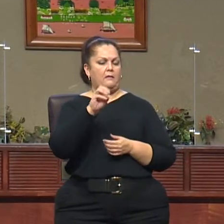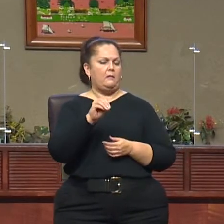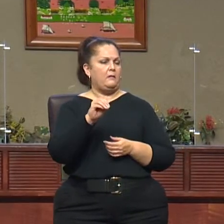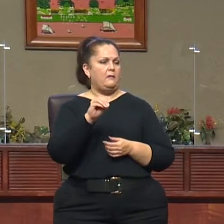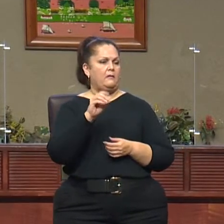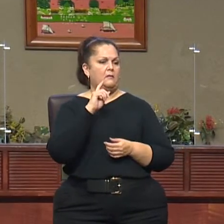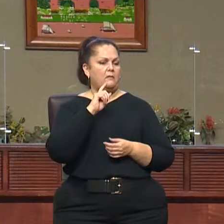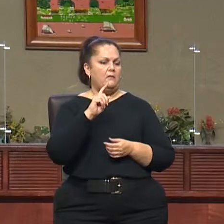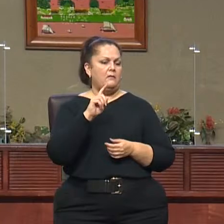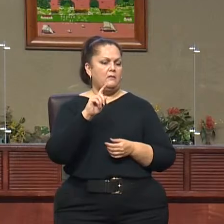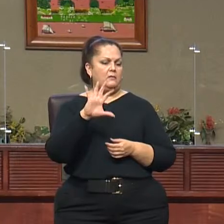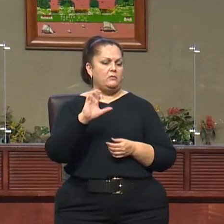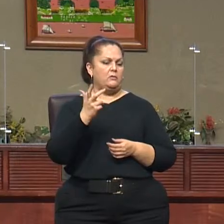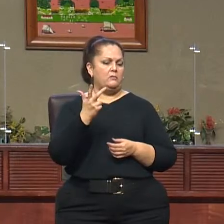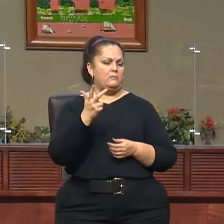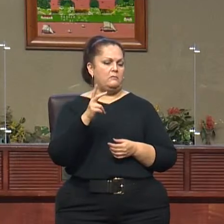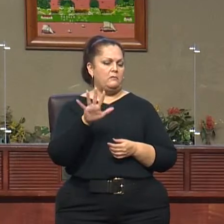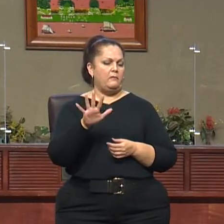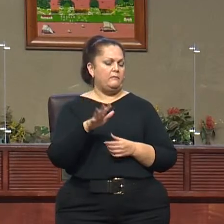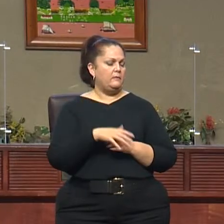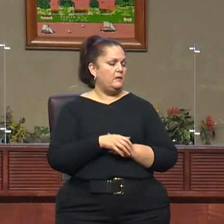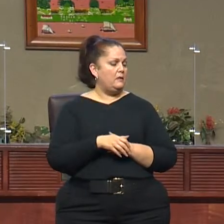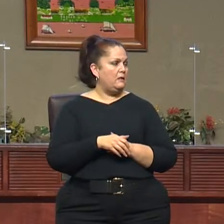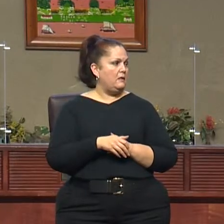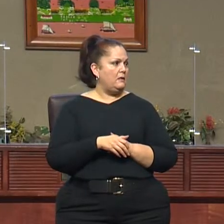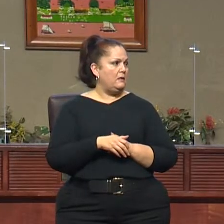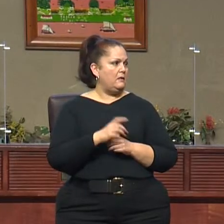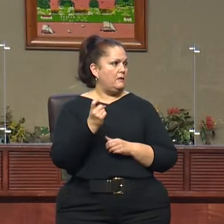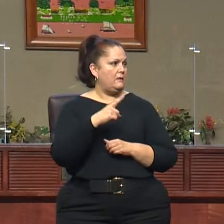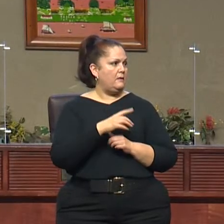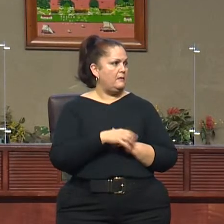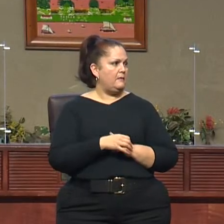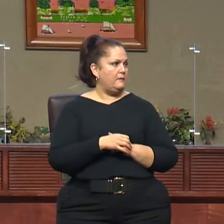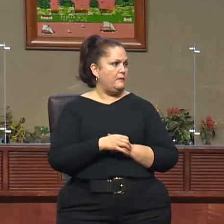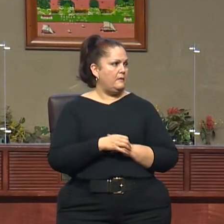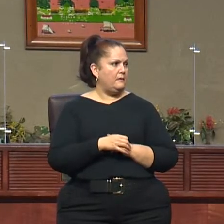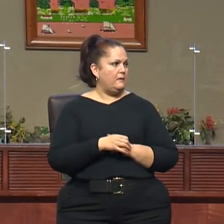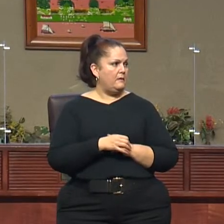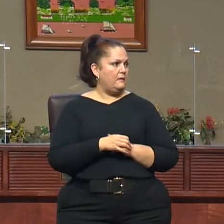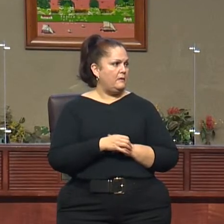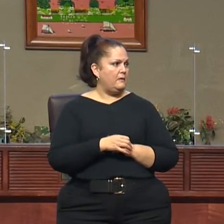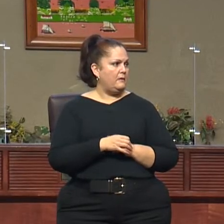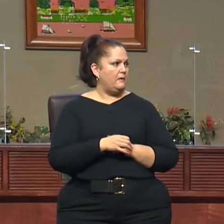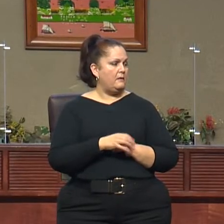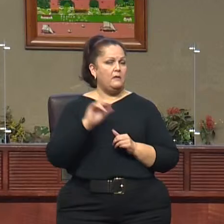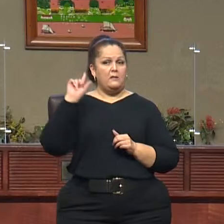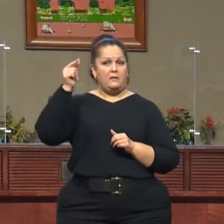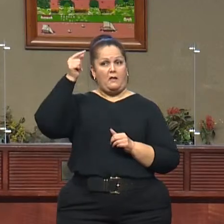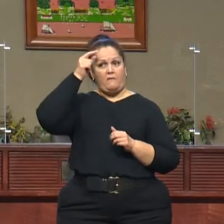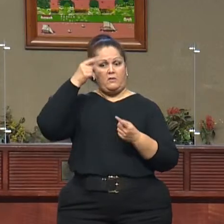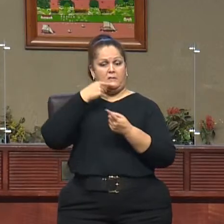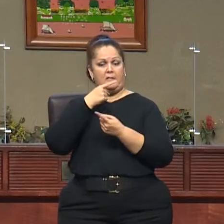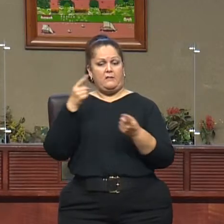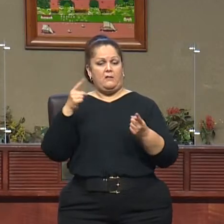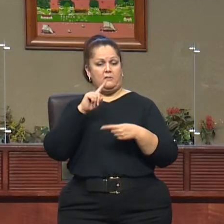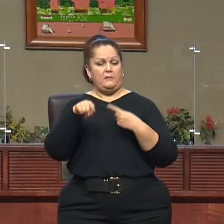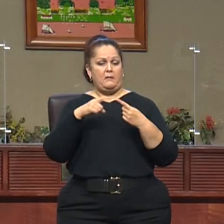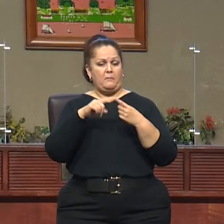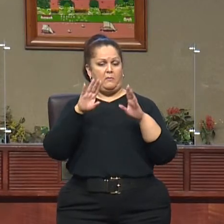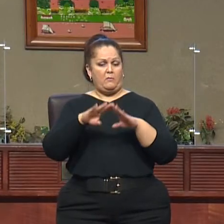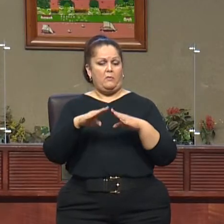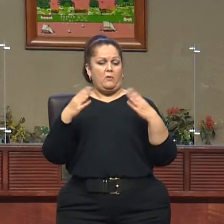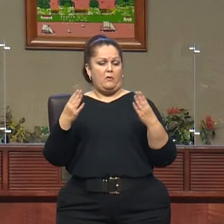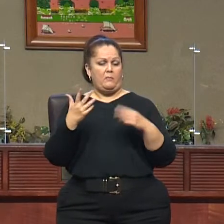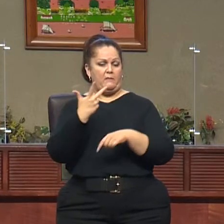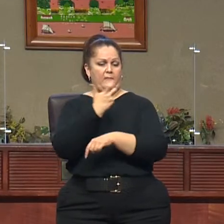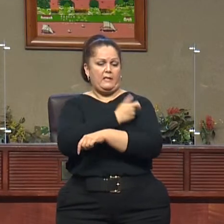Fox 35 News. And she asks, how are you gearing up for the governor's announcement regarding opening vaccines